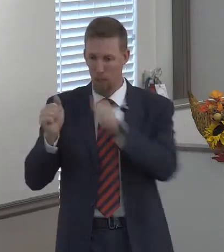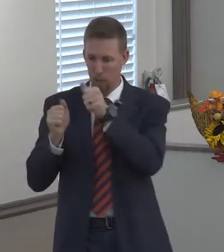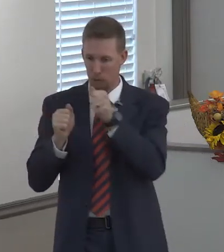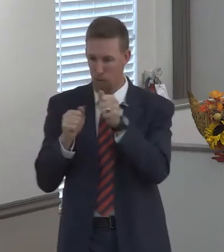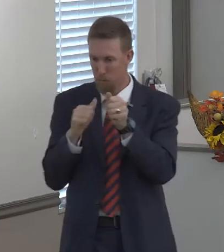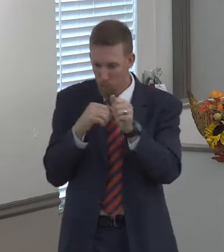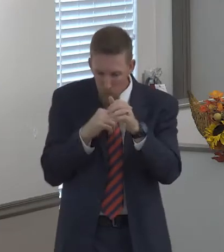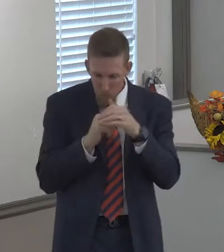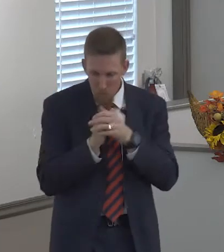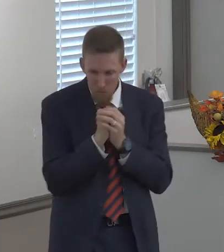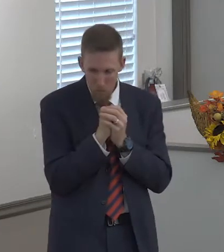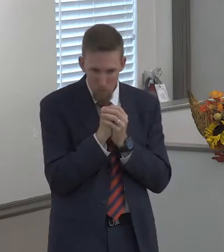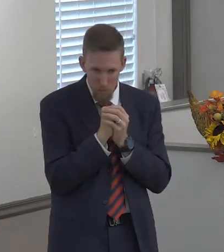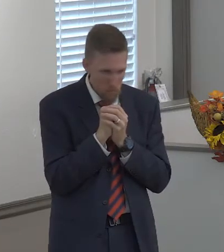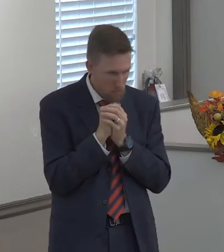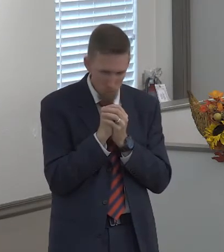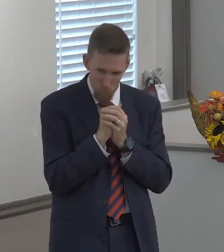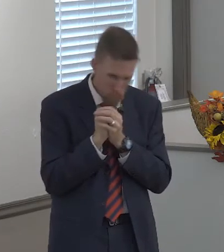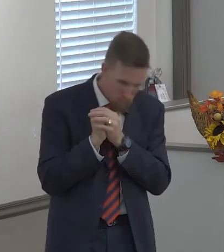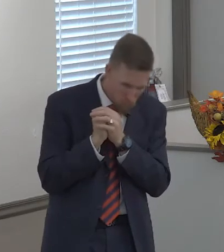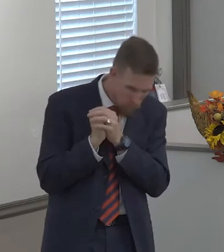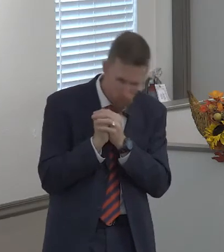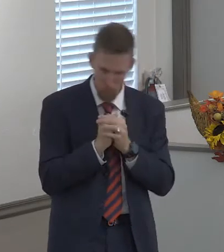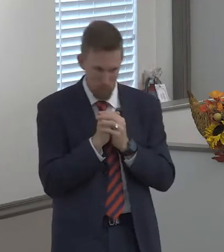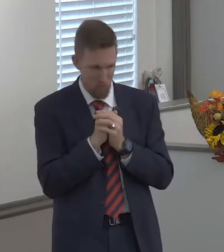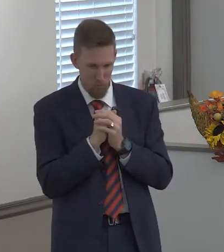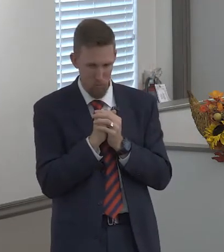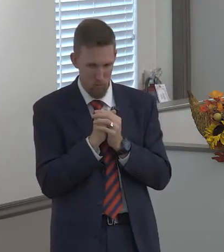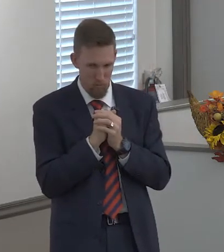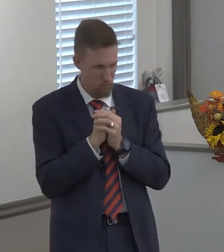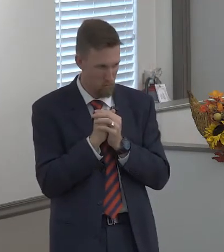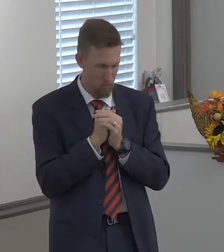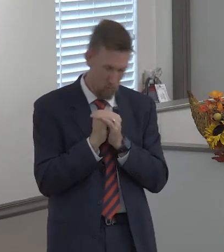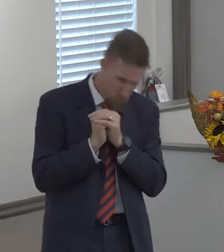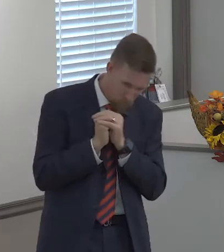I mean, there was a couple times, and you know, he's smaller than me.